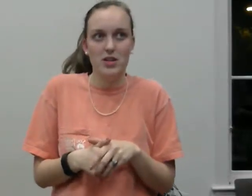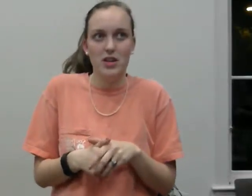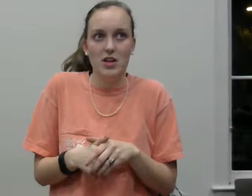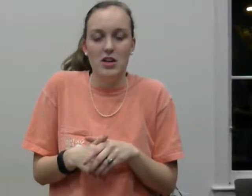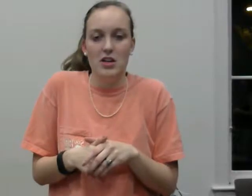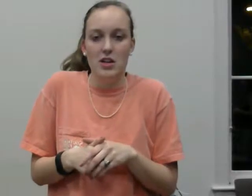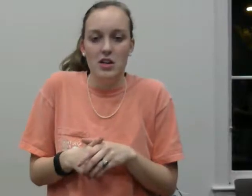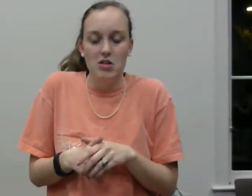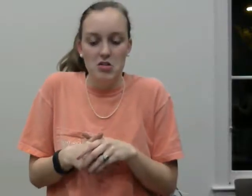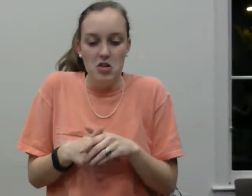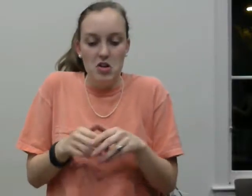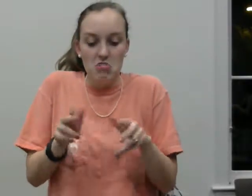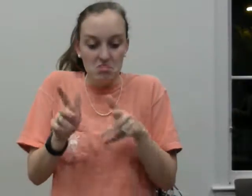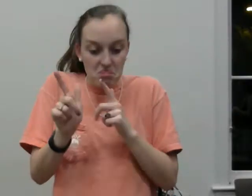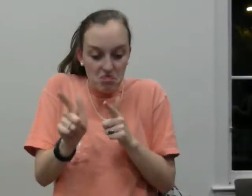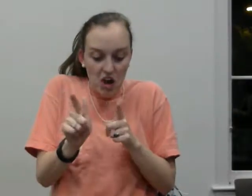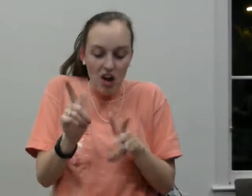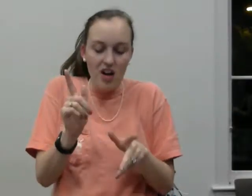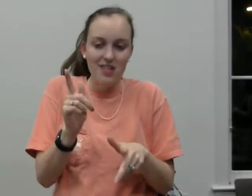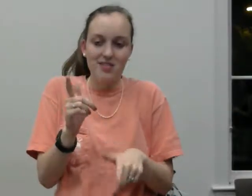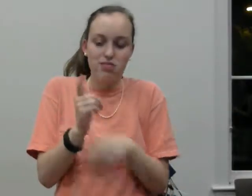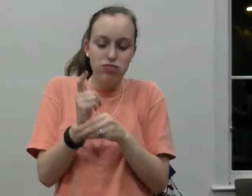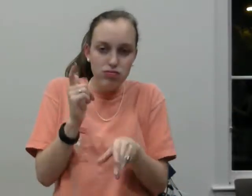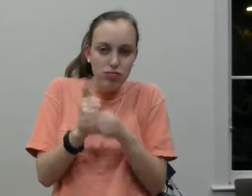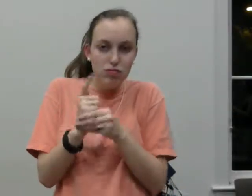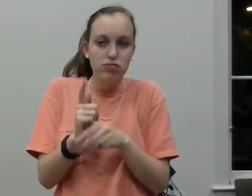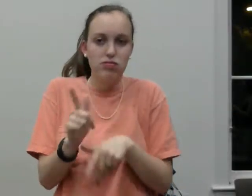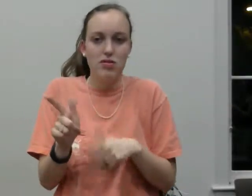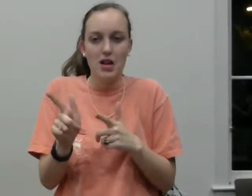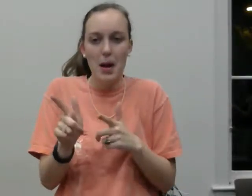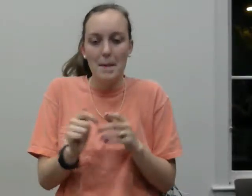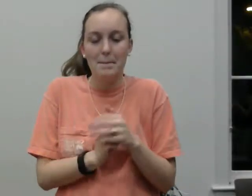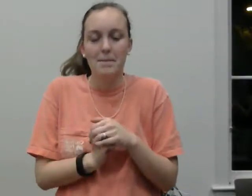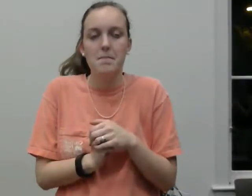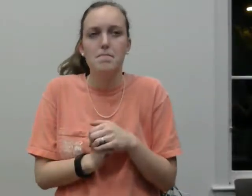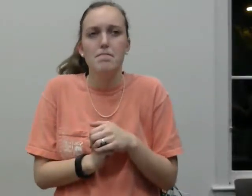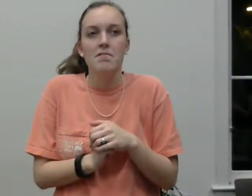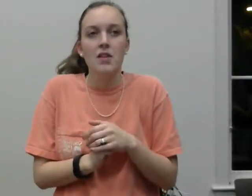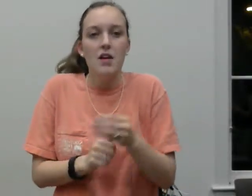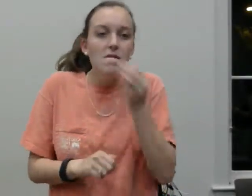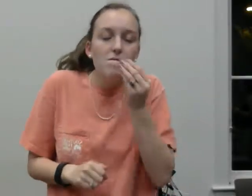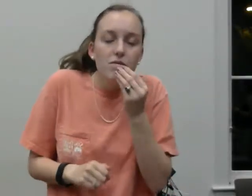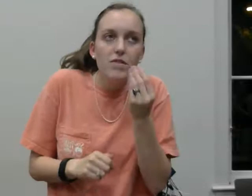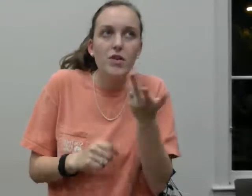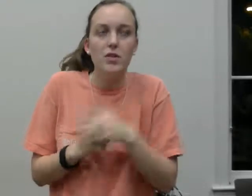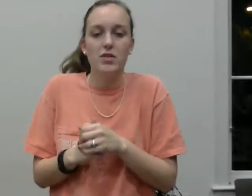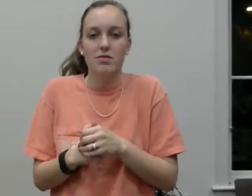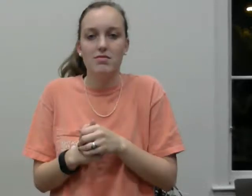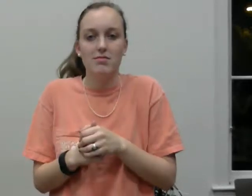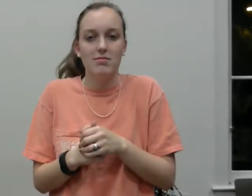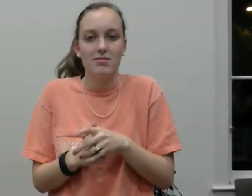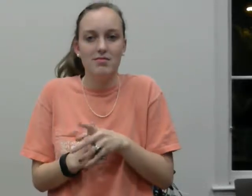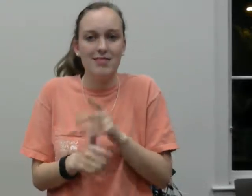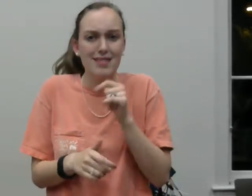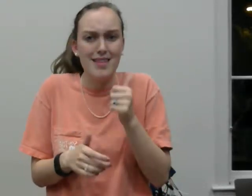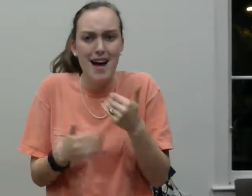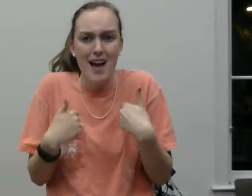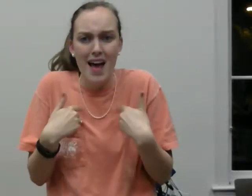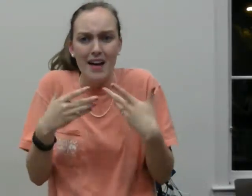proper ammunition. They didn't have enough ammunition. They didn't have gunpowder. They didn't have supplies. They didn't have food. A number of times they didn't even have shoes on their